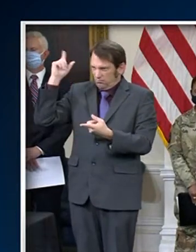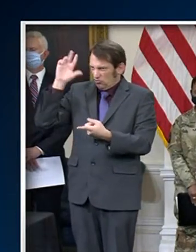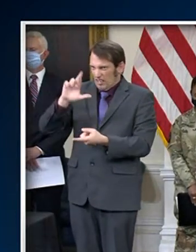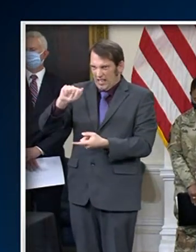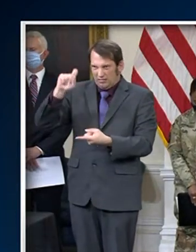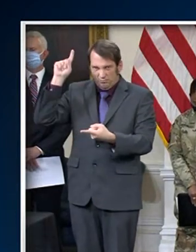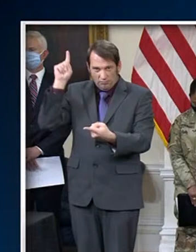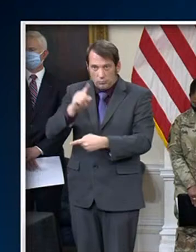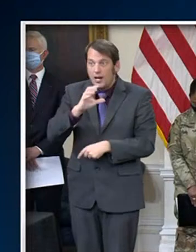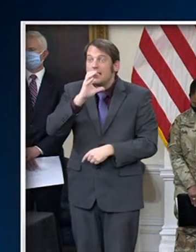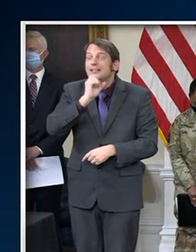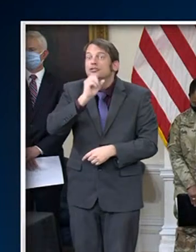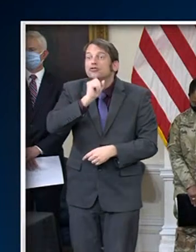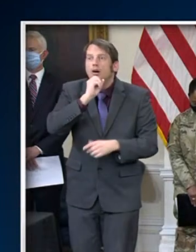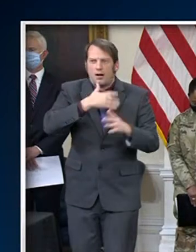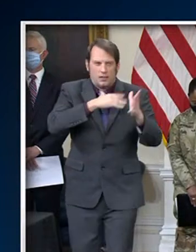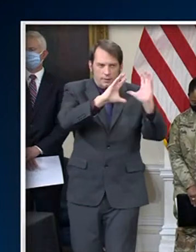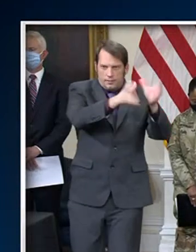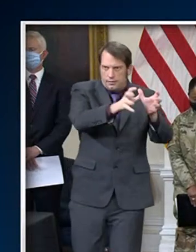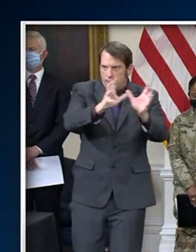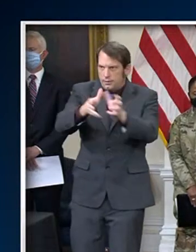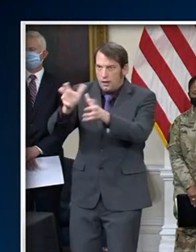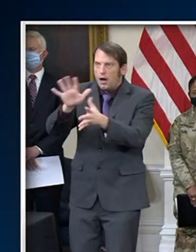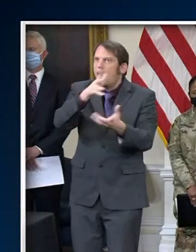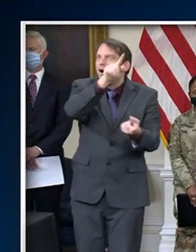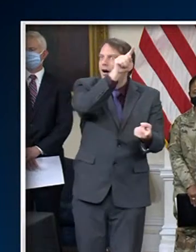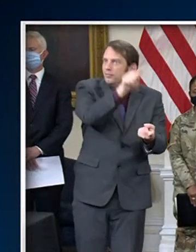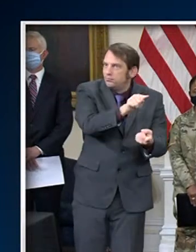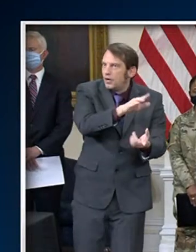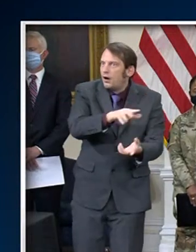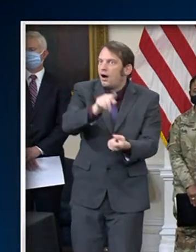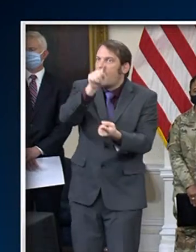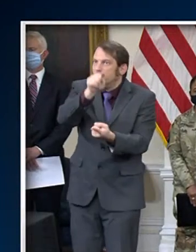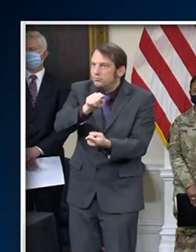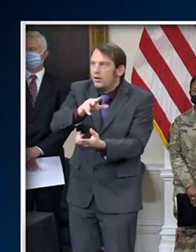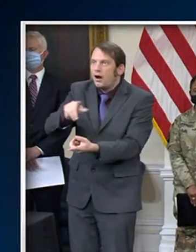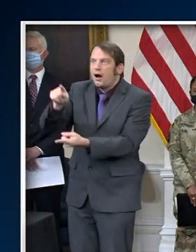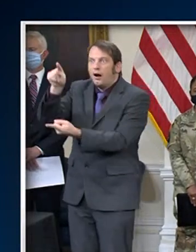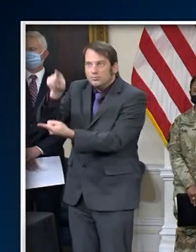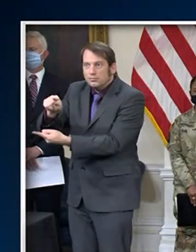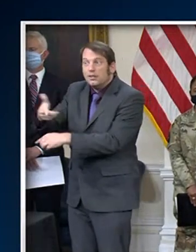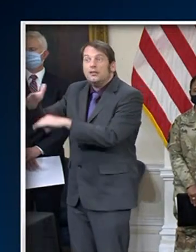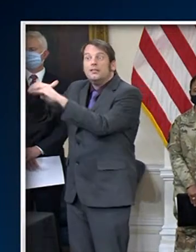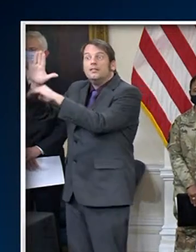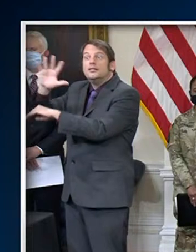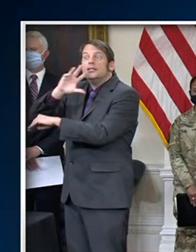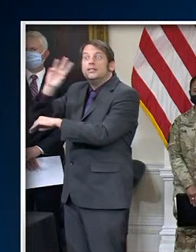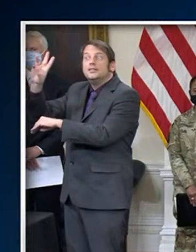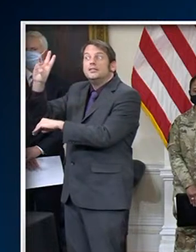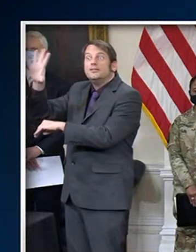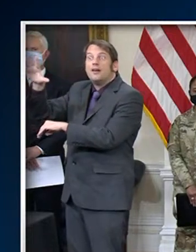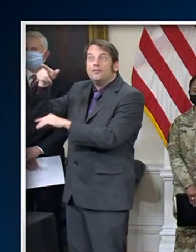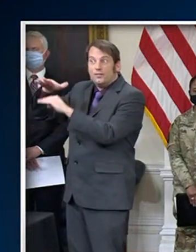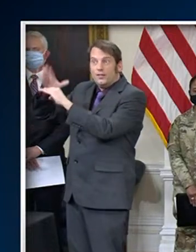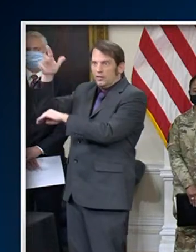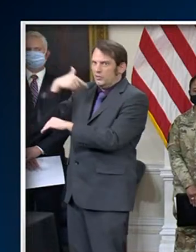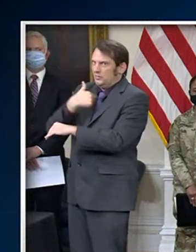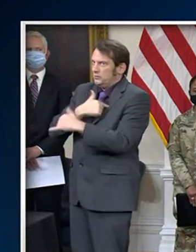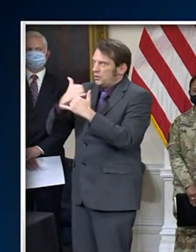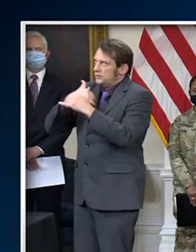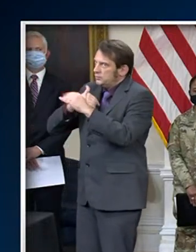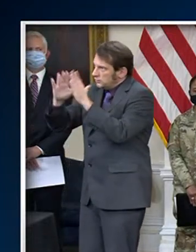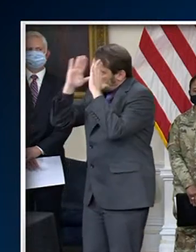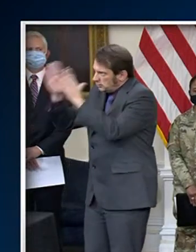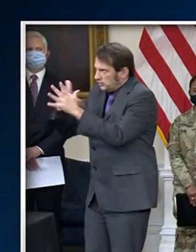groups, with Marylanders 65 and over, who are the primary focus of our current